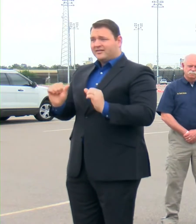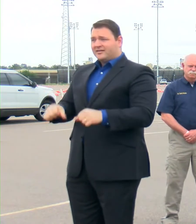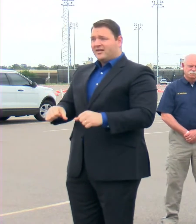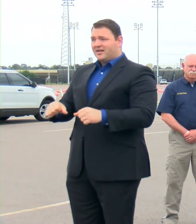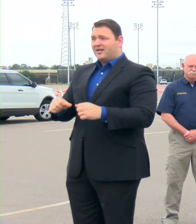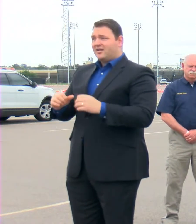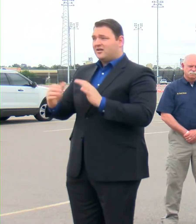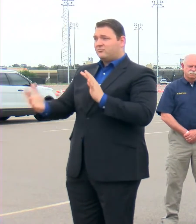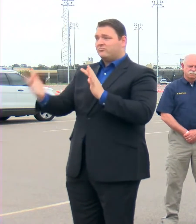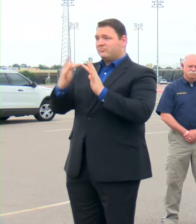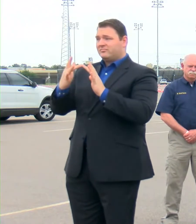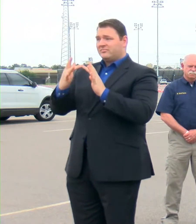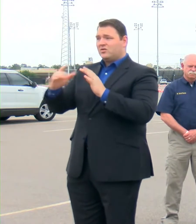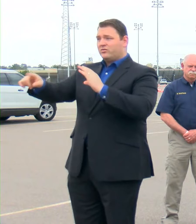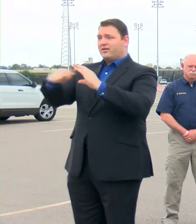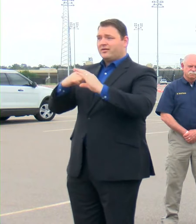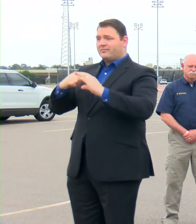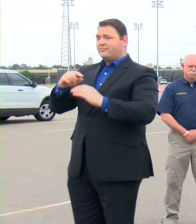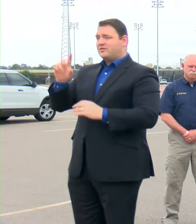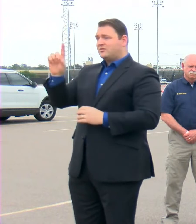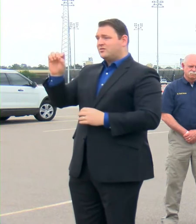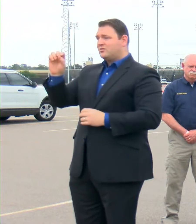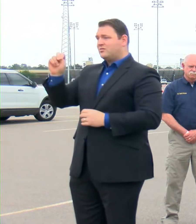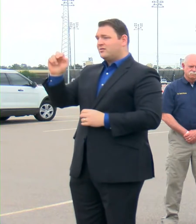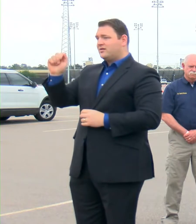us know about it at